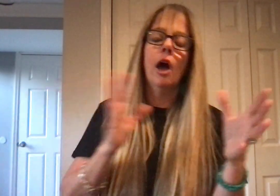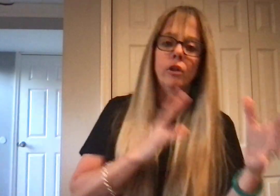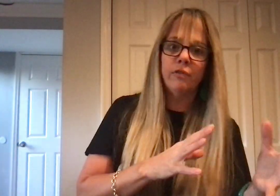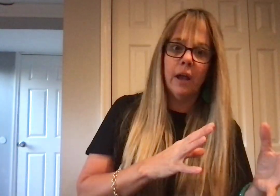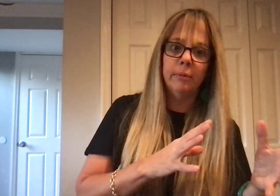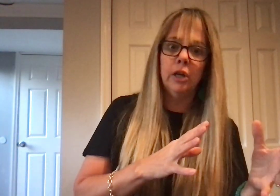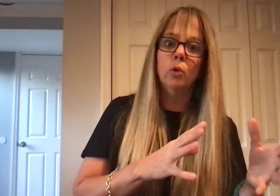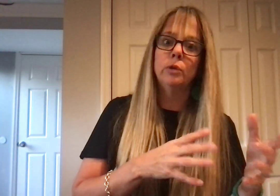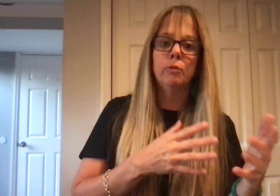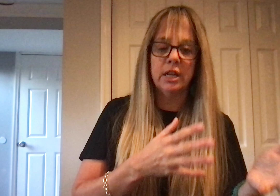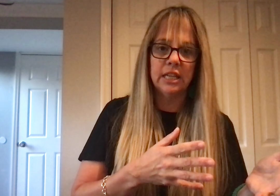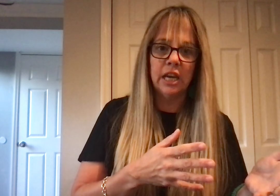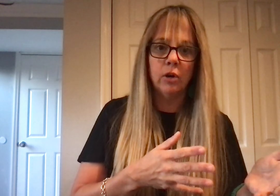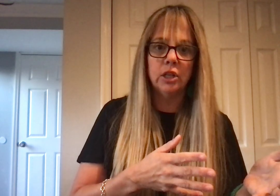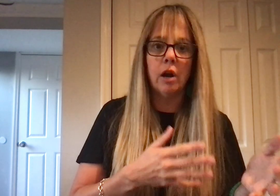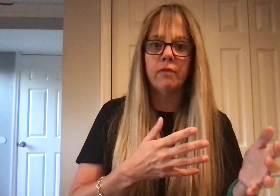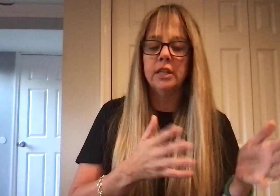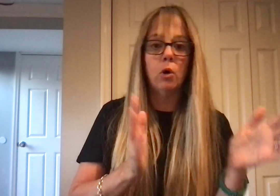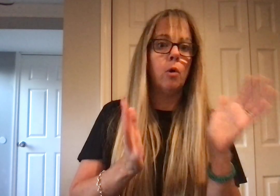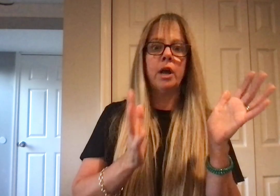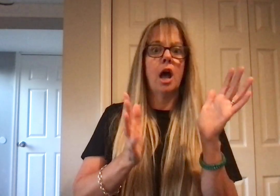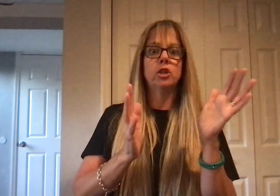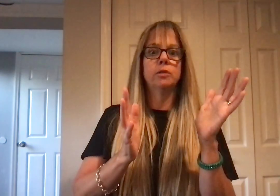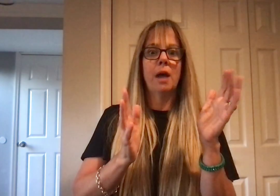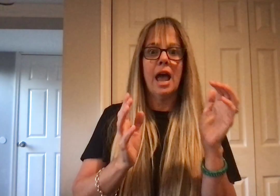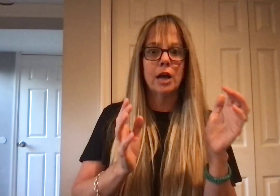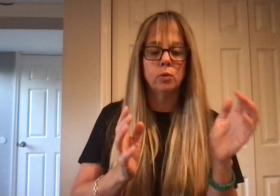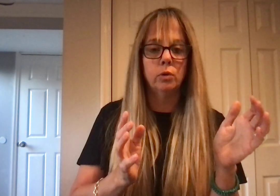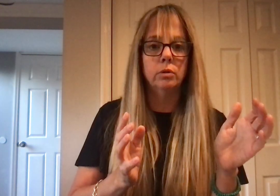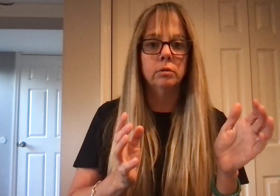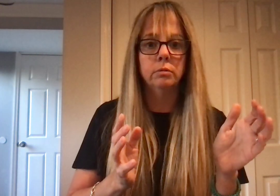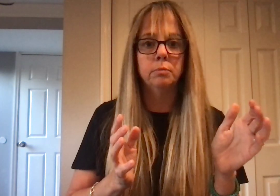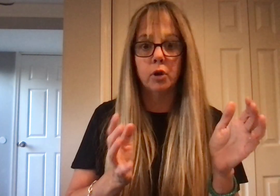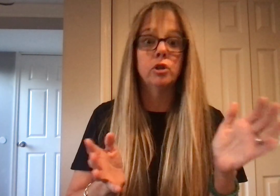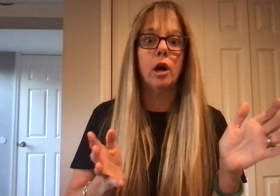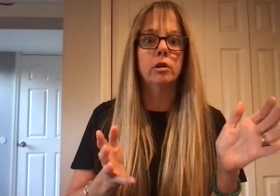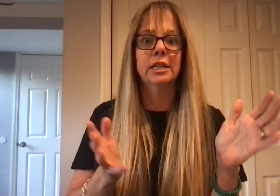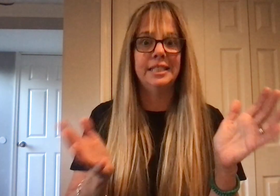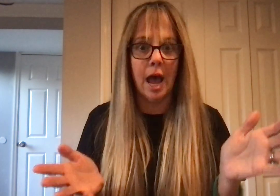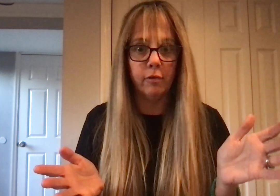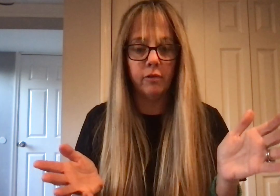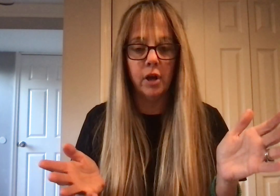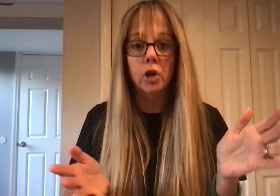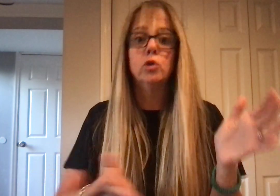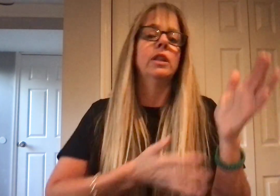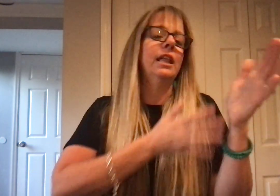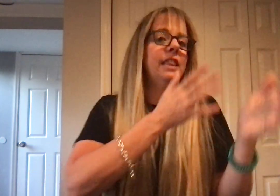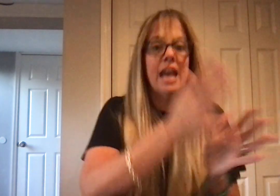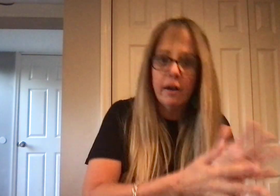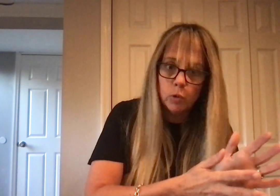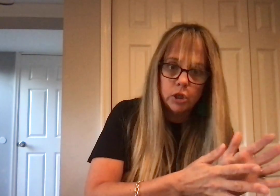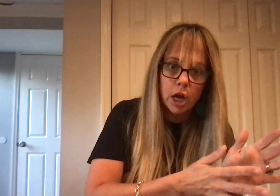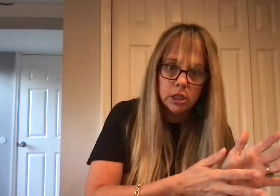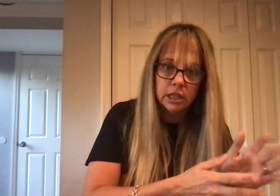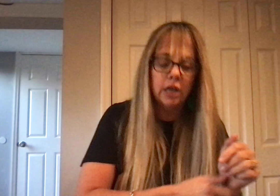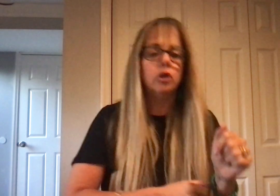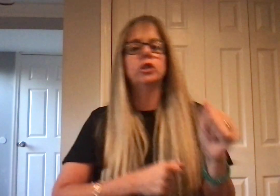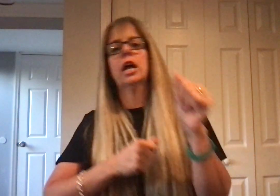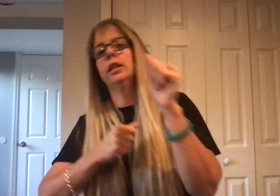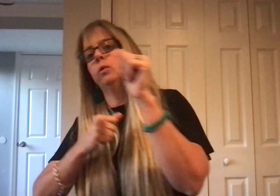other family who has been raising a hearing daughter finds out, oh my gosh, my actual birth daughter is deaf. So then they have to adjust and they learn sign language,